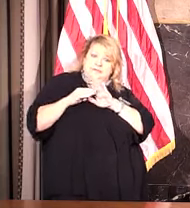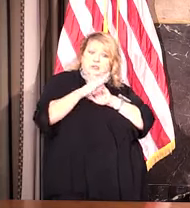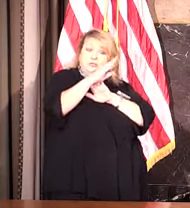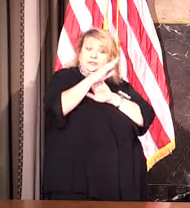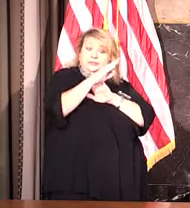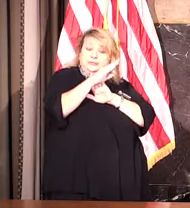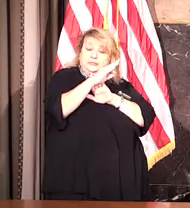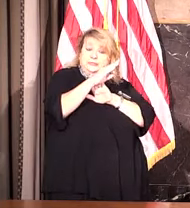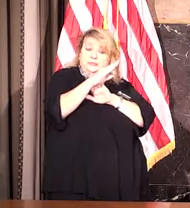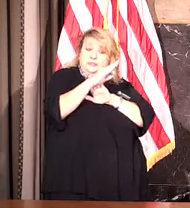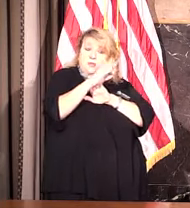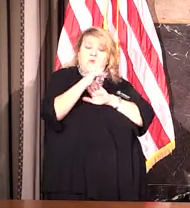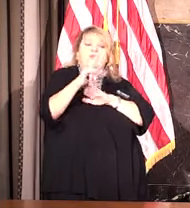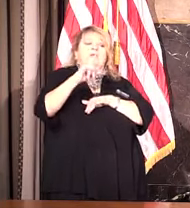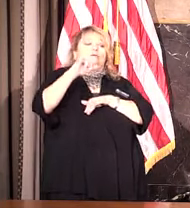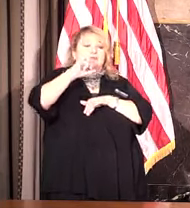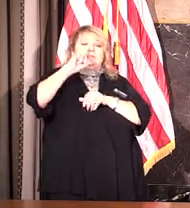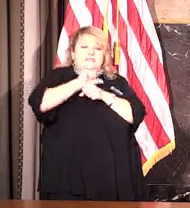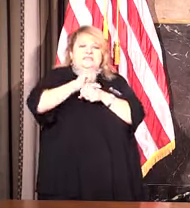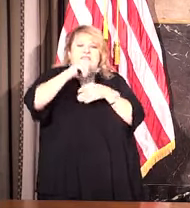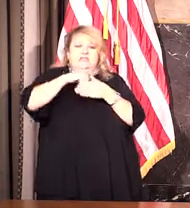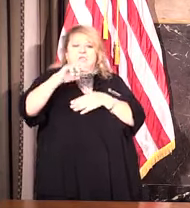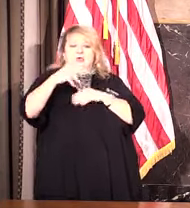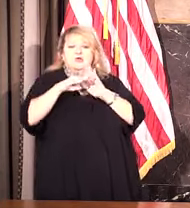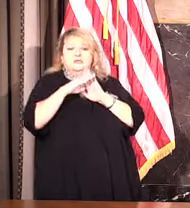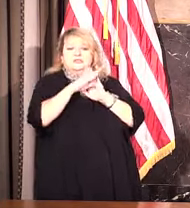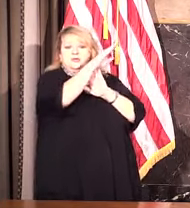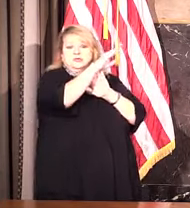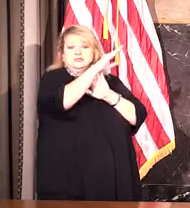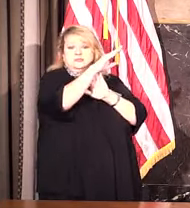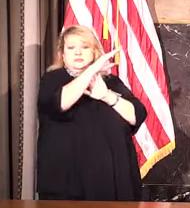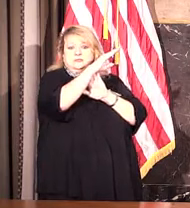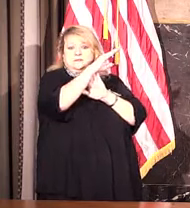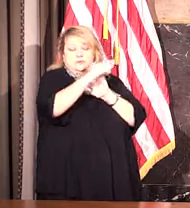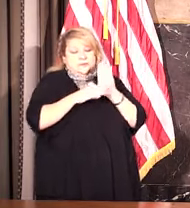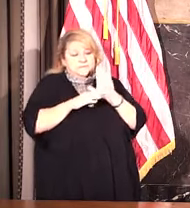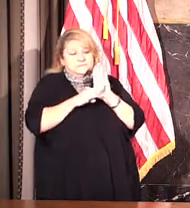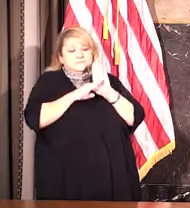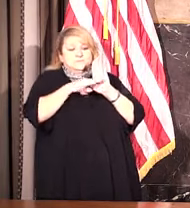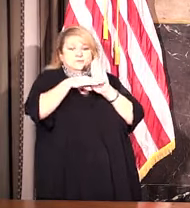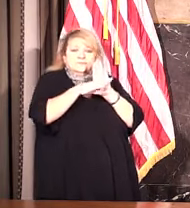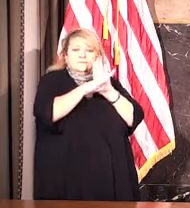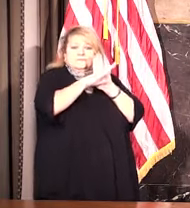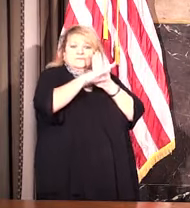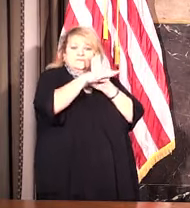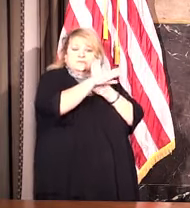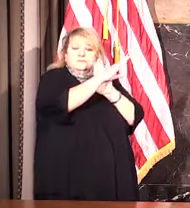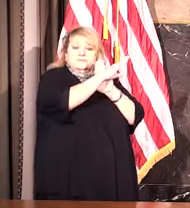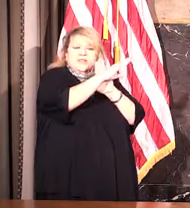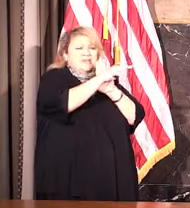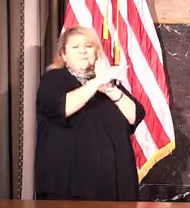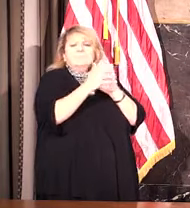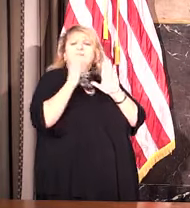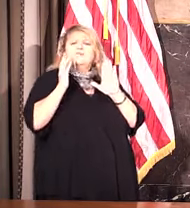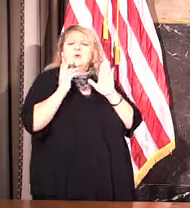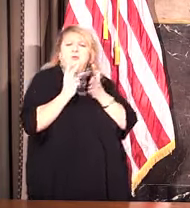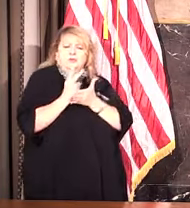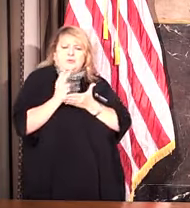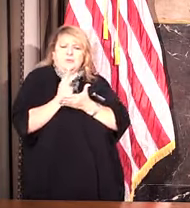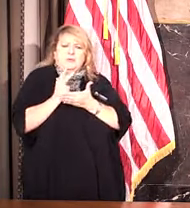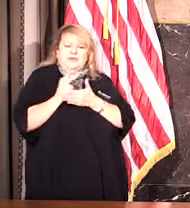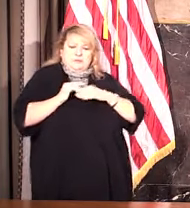now. I think for the past few weeks, we've had some comfort in Louisiana, holding